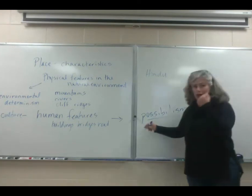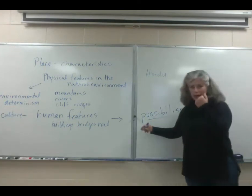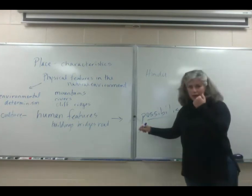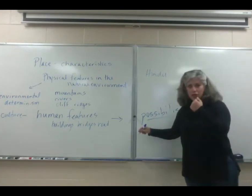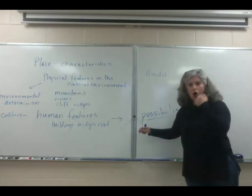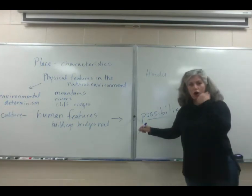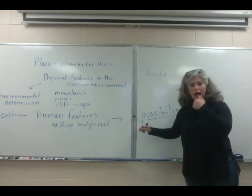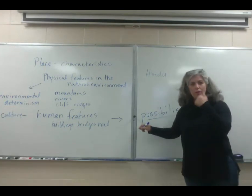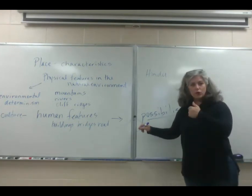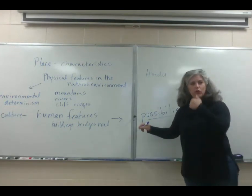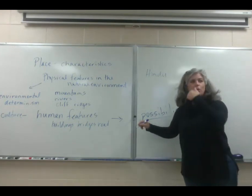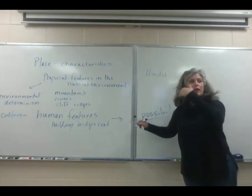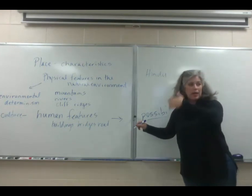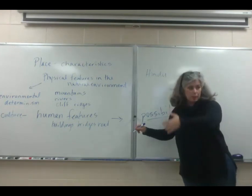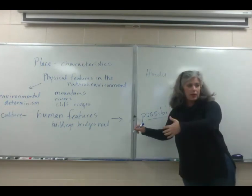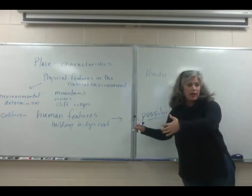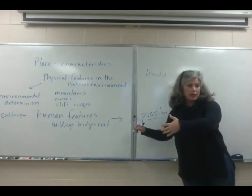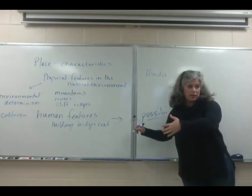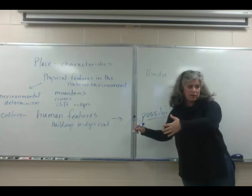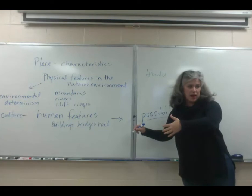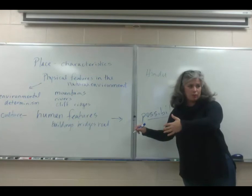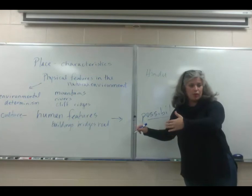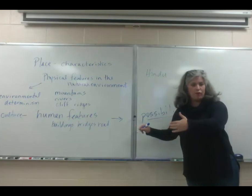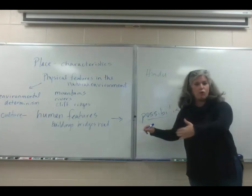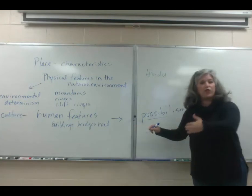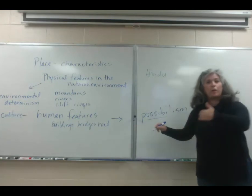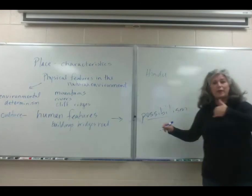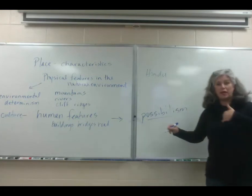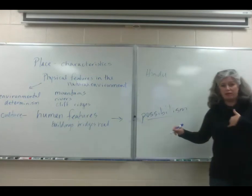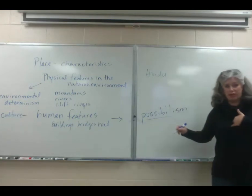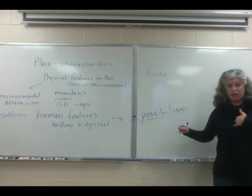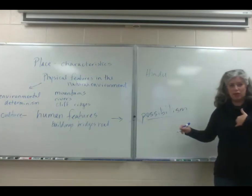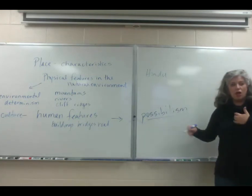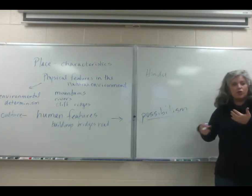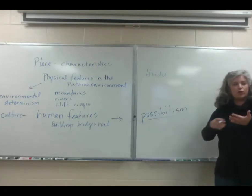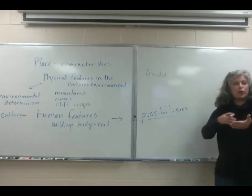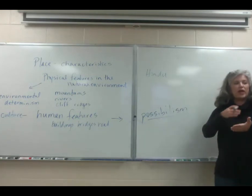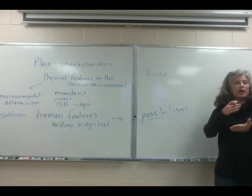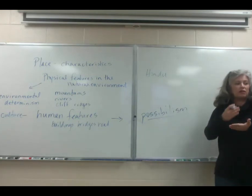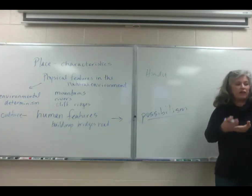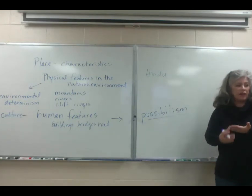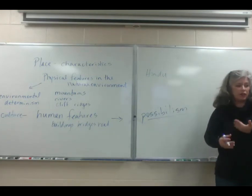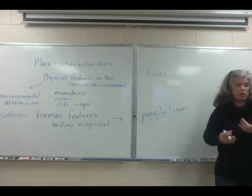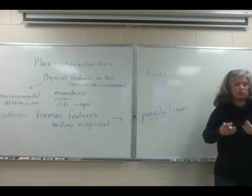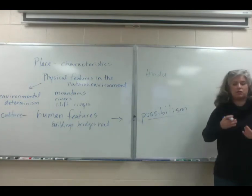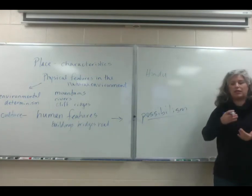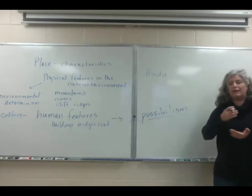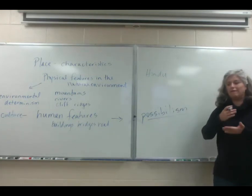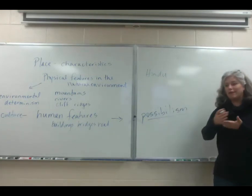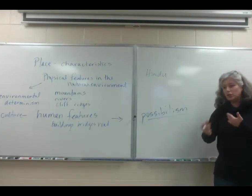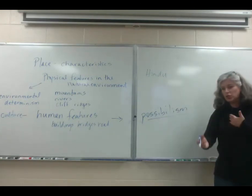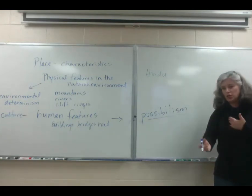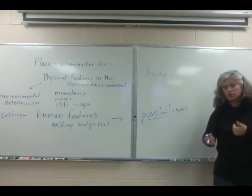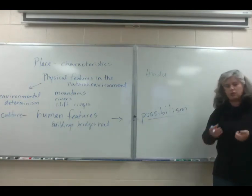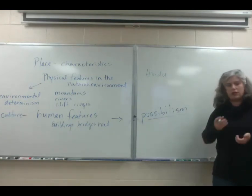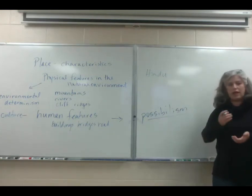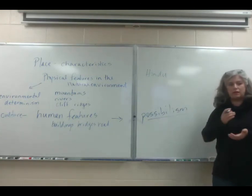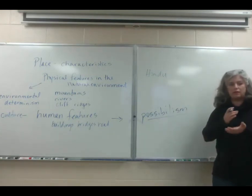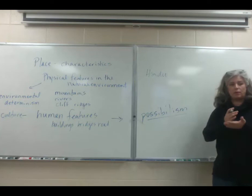beings are able to manipulate the environment for their benefit through innovations, inventions, and some